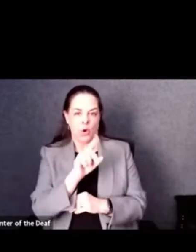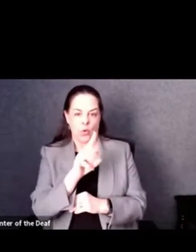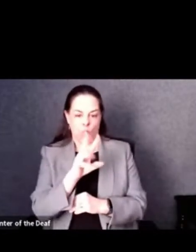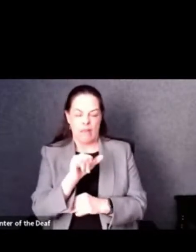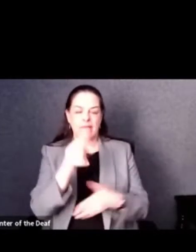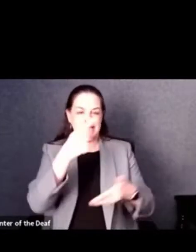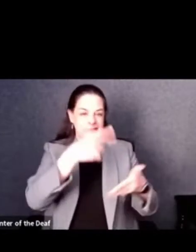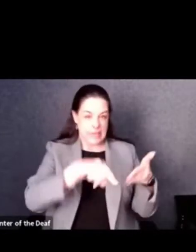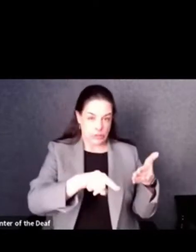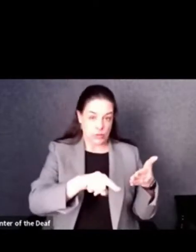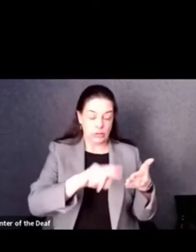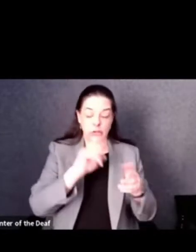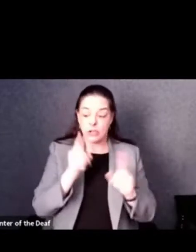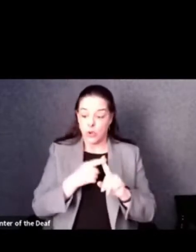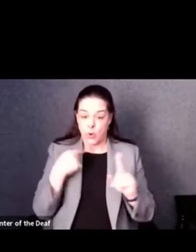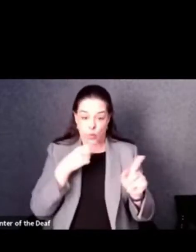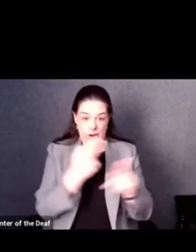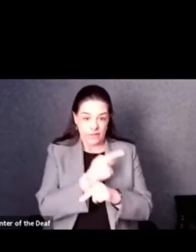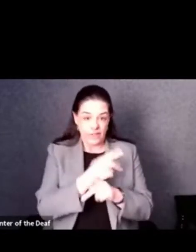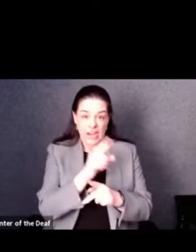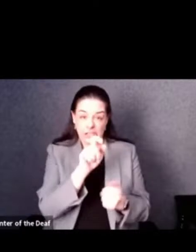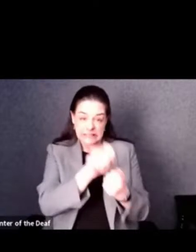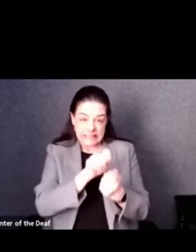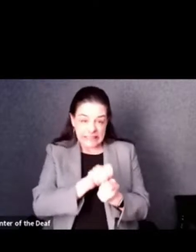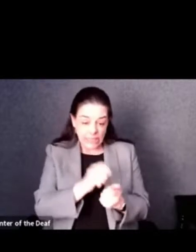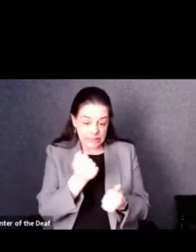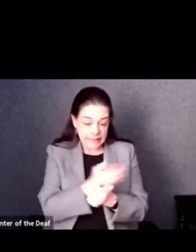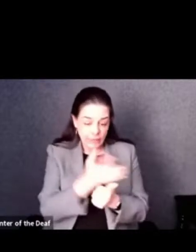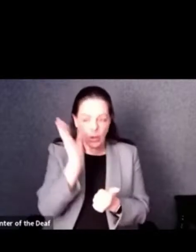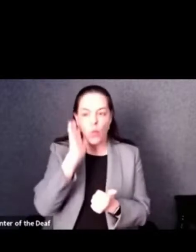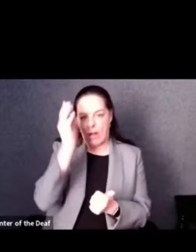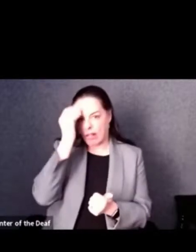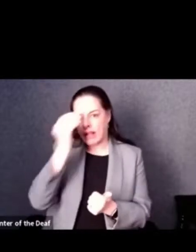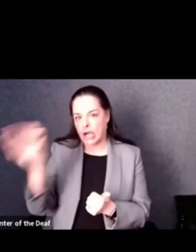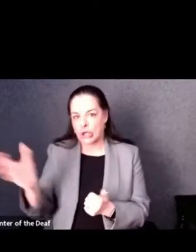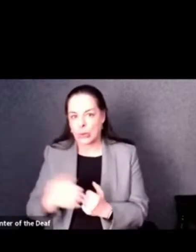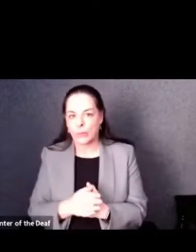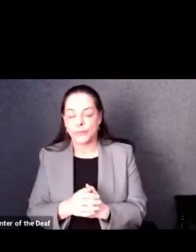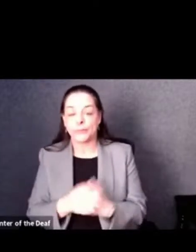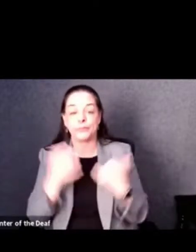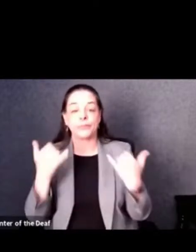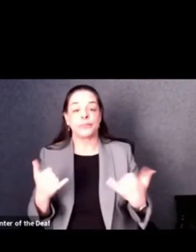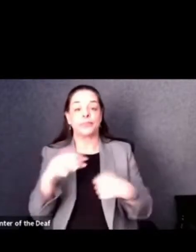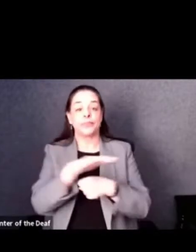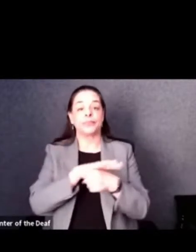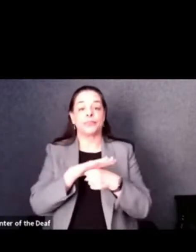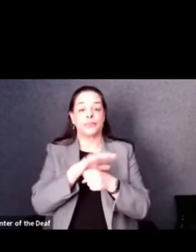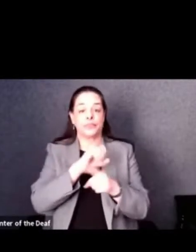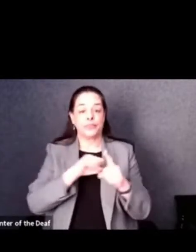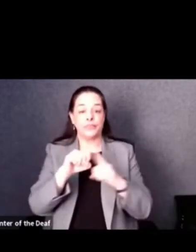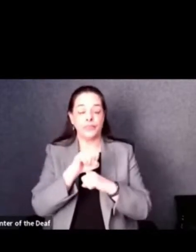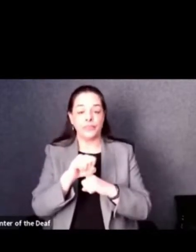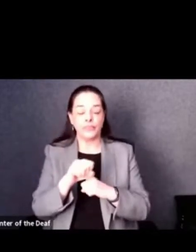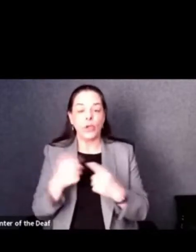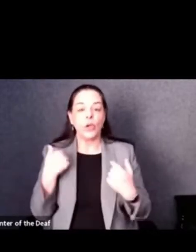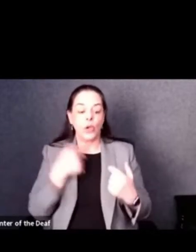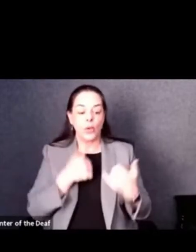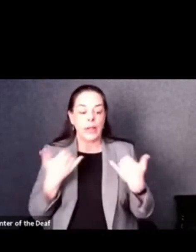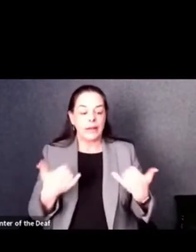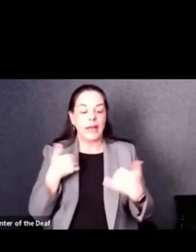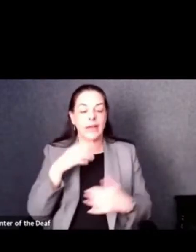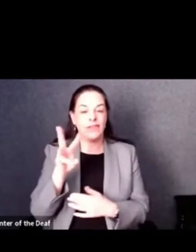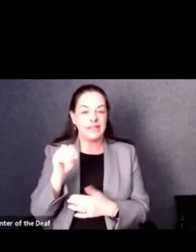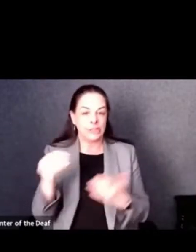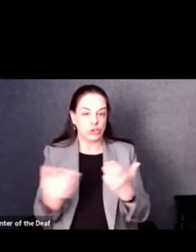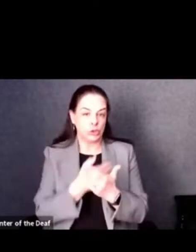we firm up the details, we will let you know what they are. Now, moving into the local situation. We have 60 new